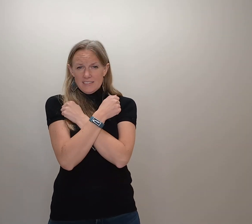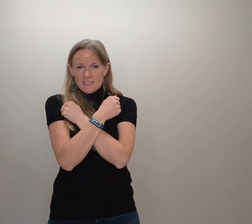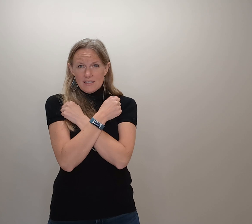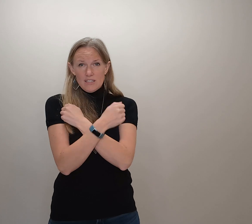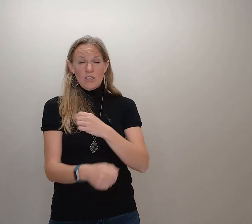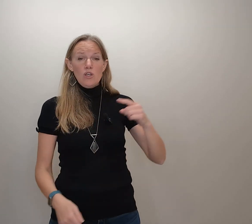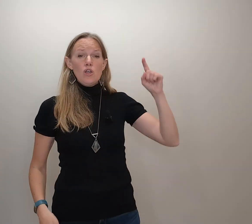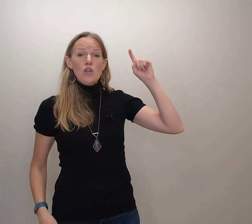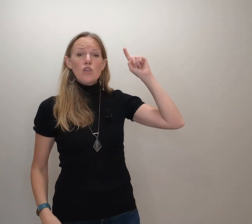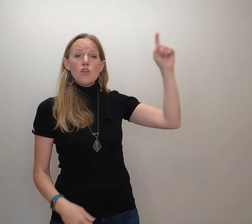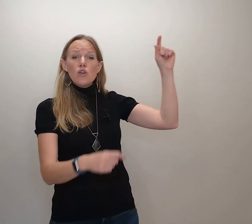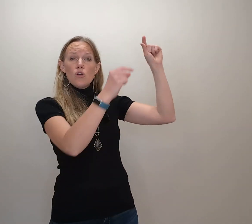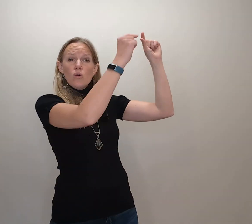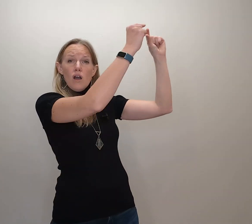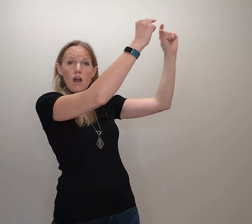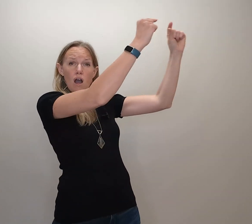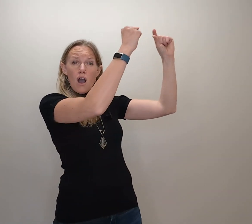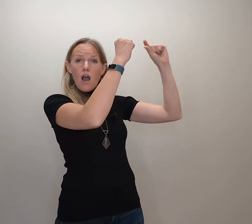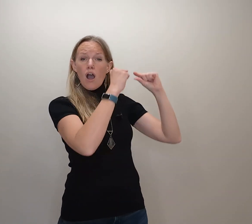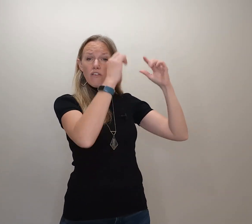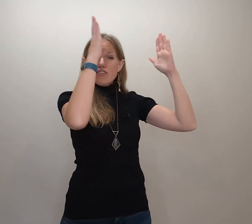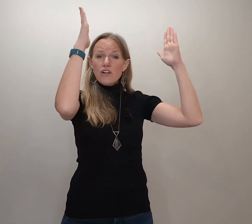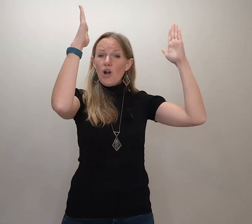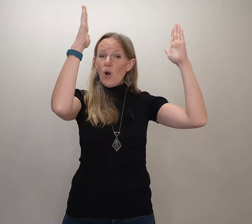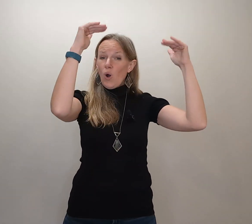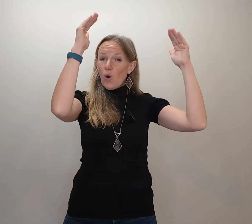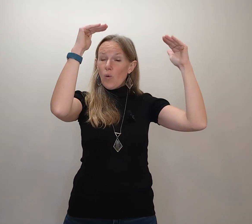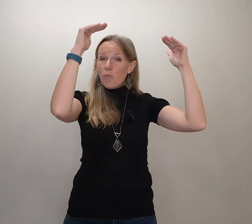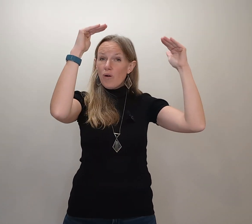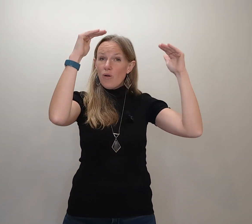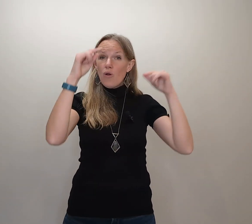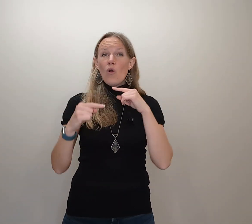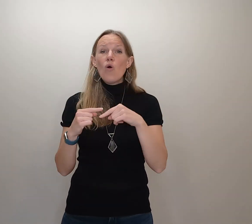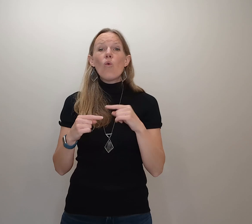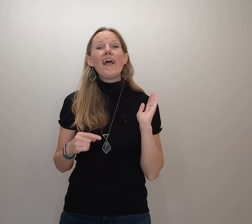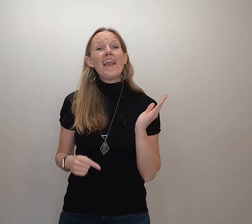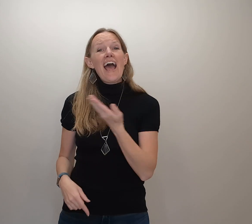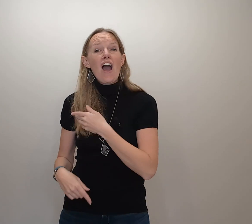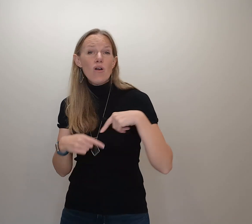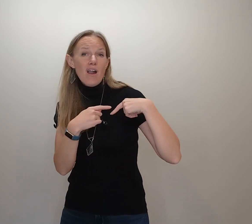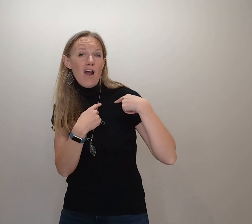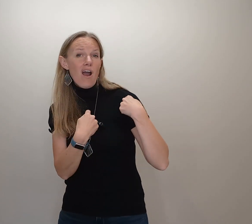embrace. You offer hope when our